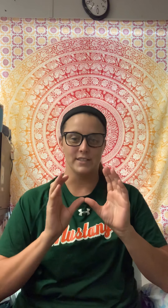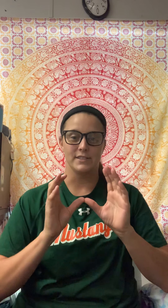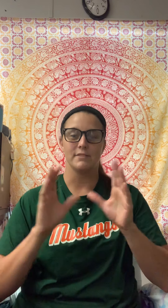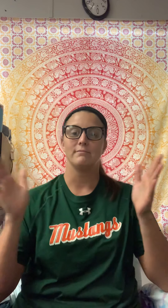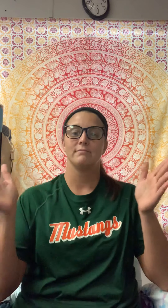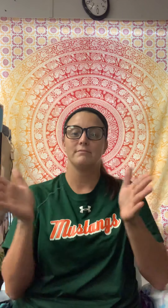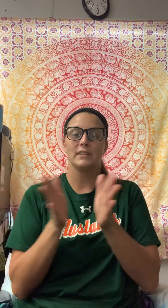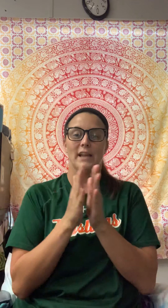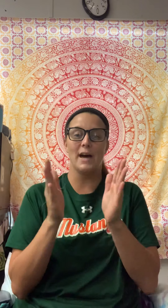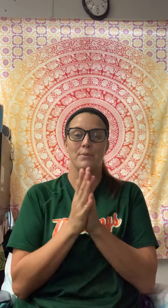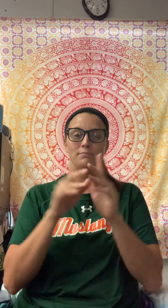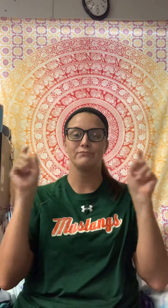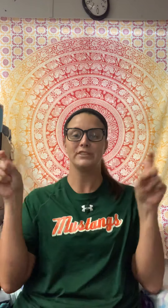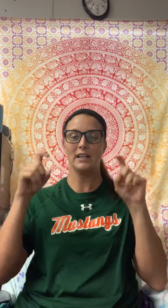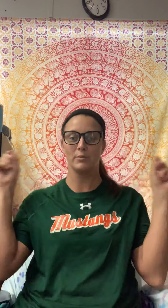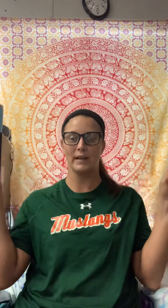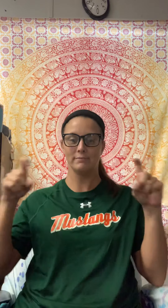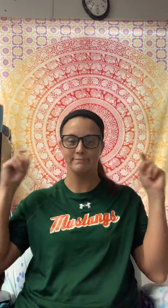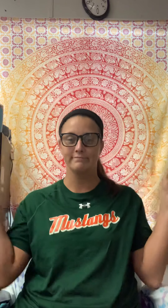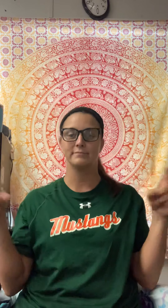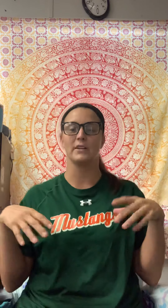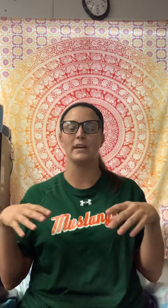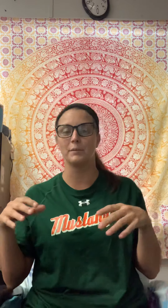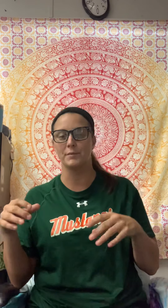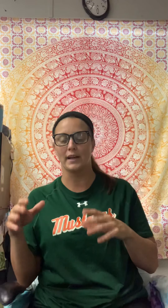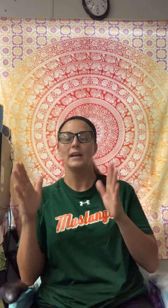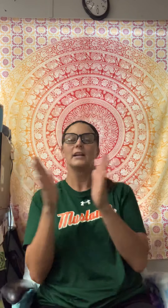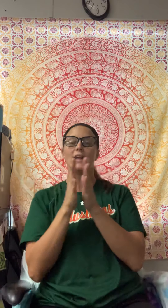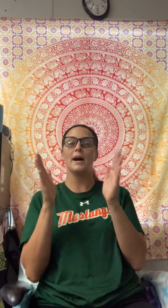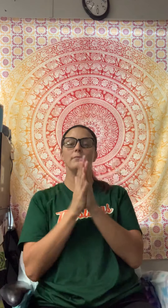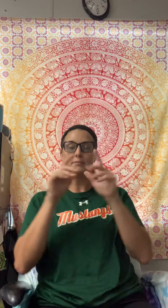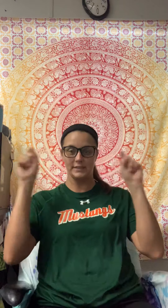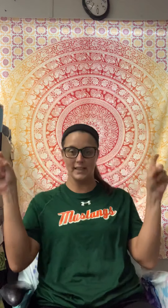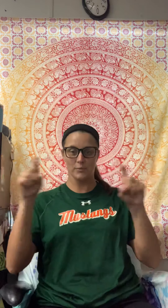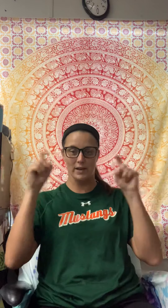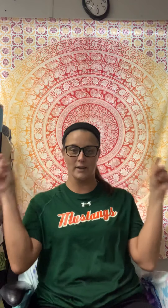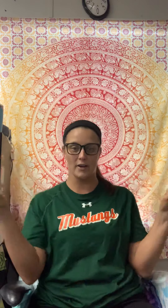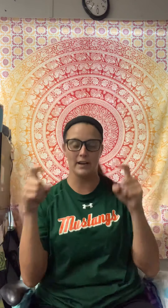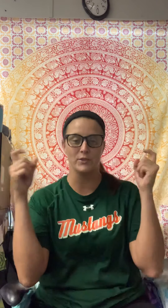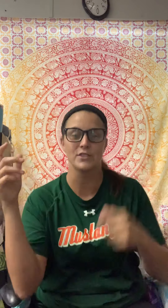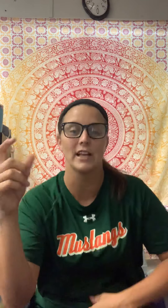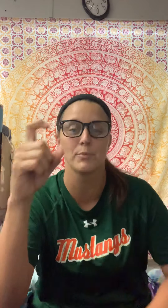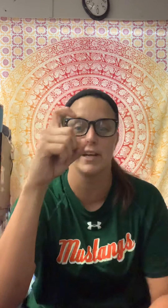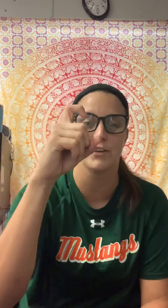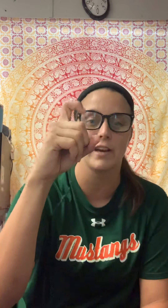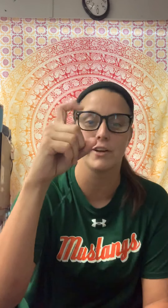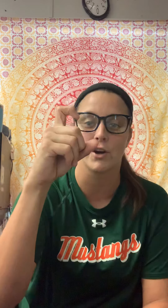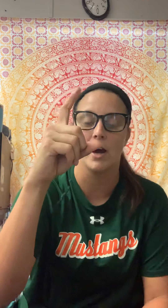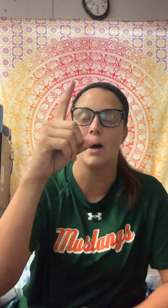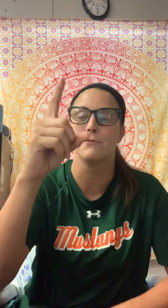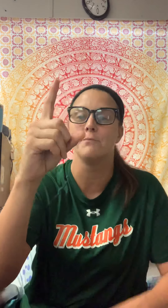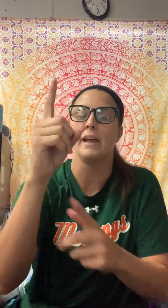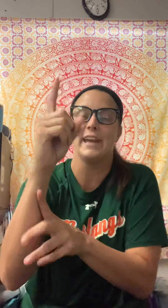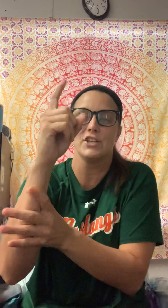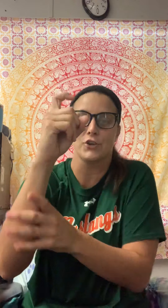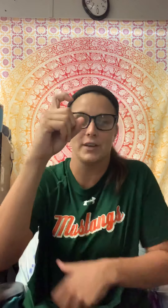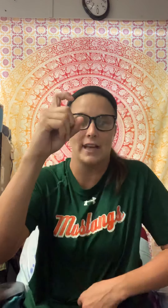Congratulations, clap, celebrate. All right, let me move back. Clap, celebrate, all right? When you celebrate, your hands are in